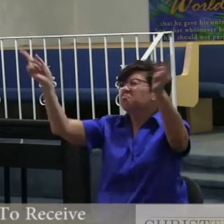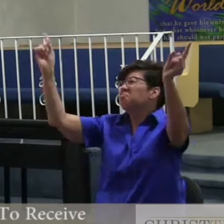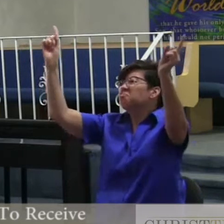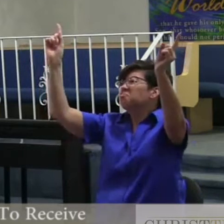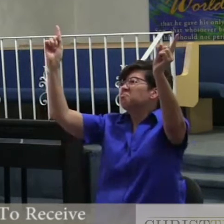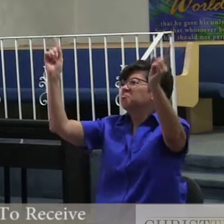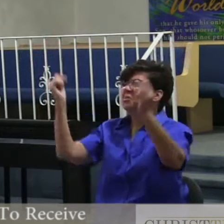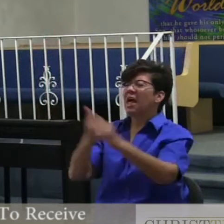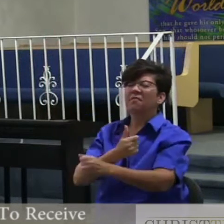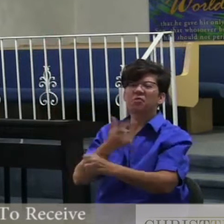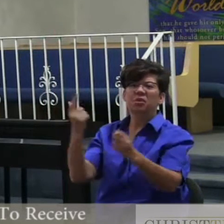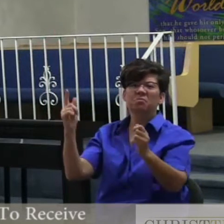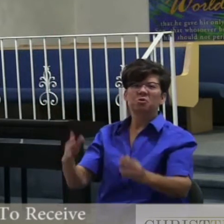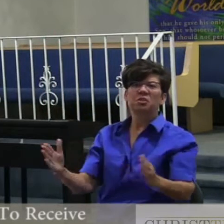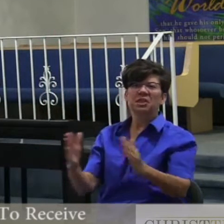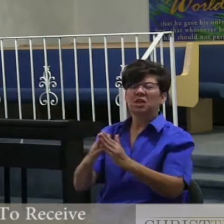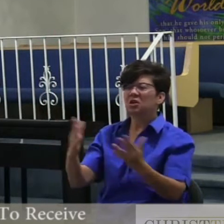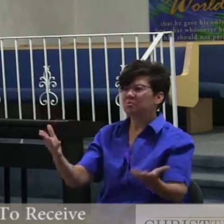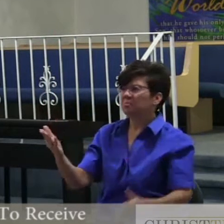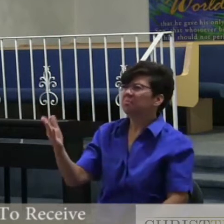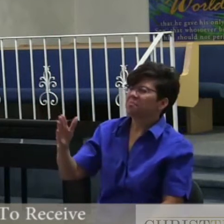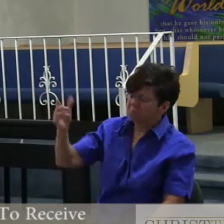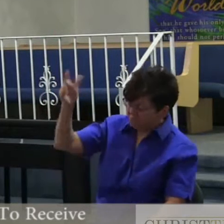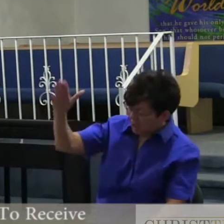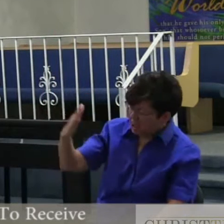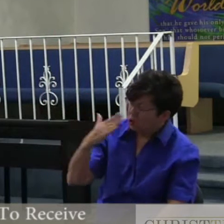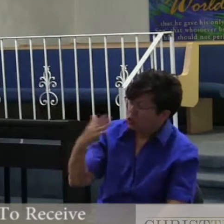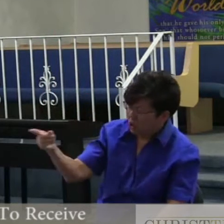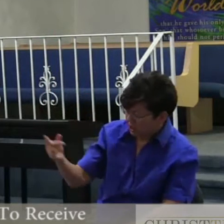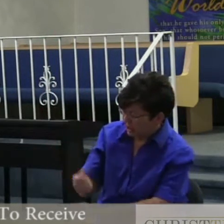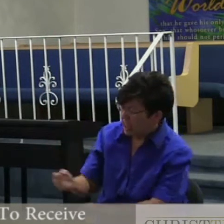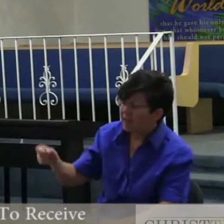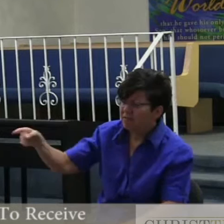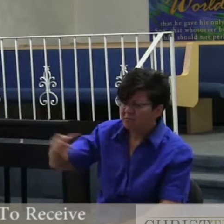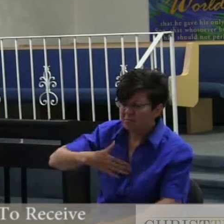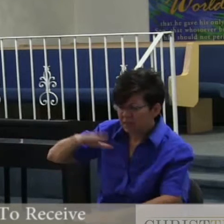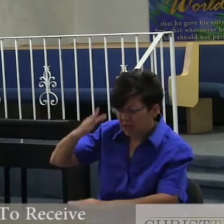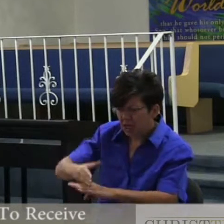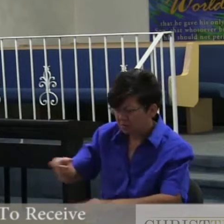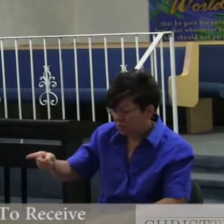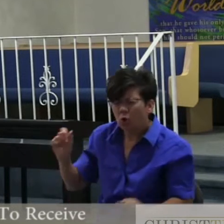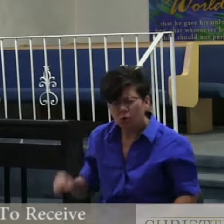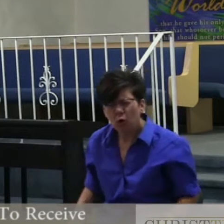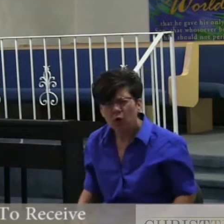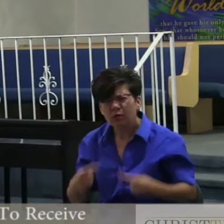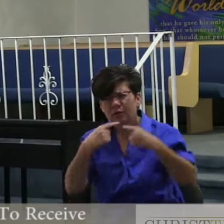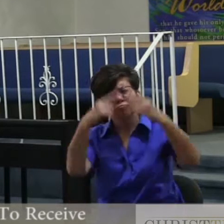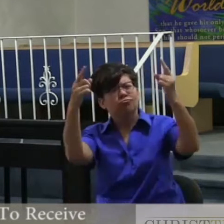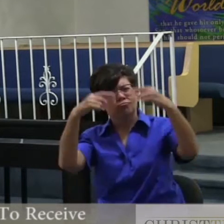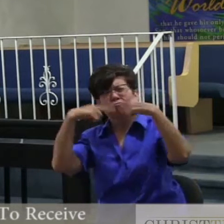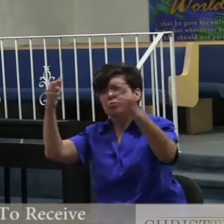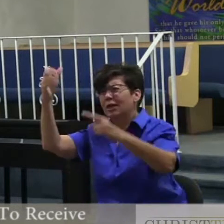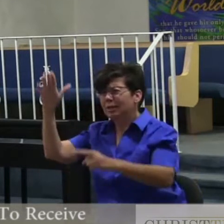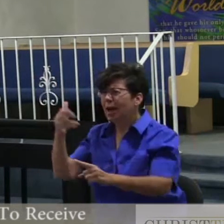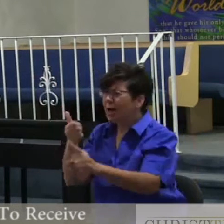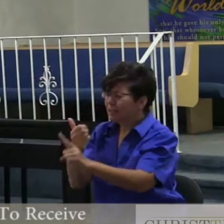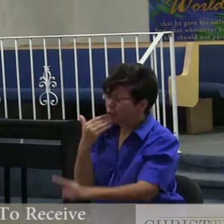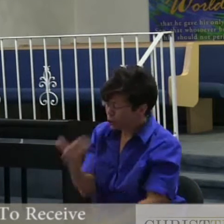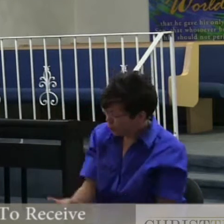Cassopolis, God is good. If God would have saved him or healed him, we could tell people, God is